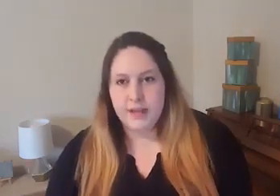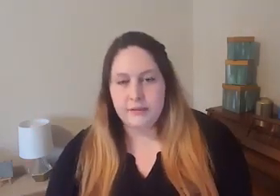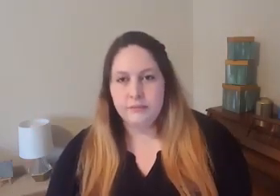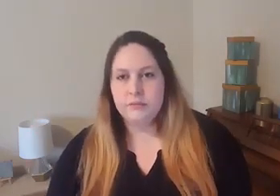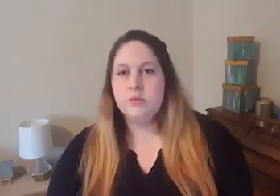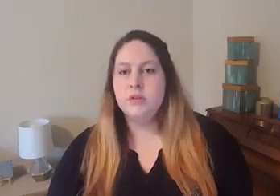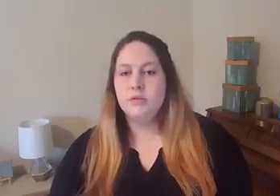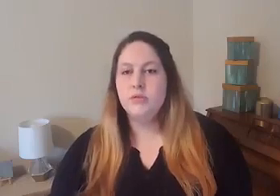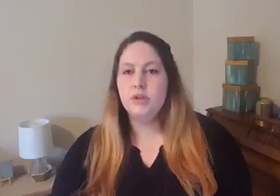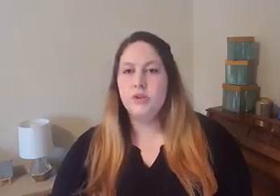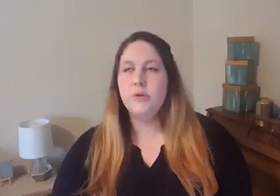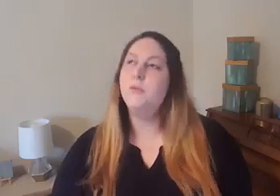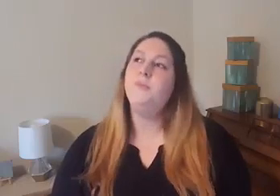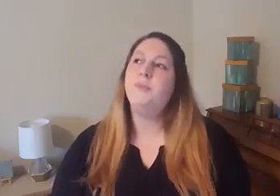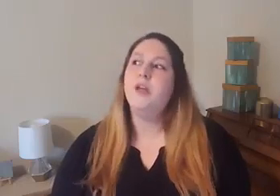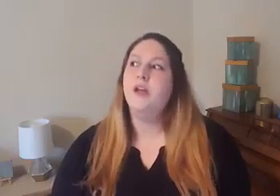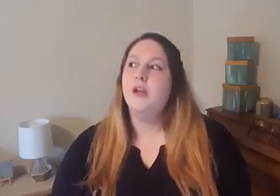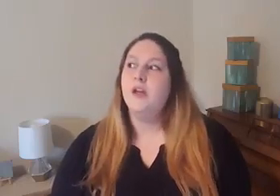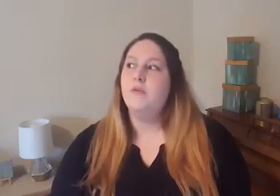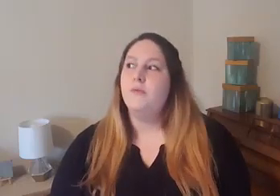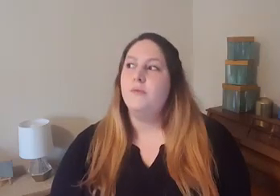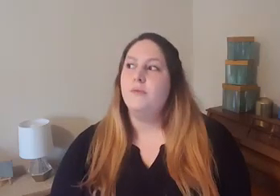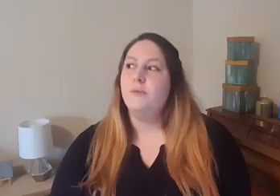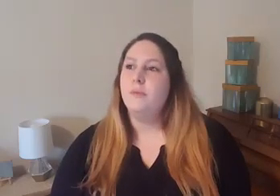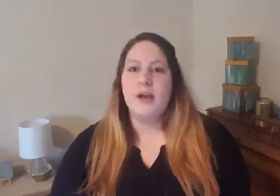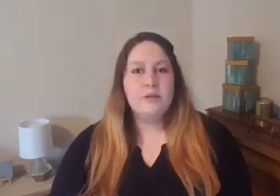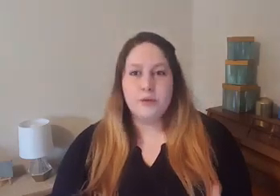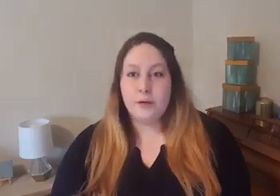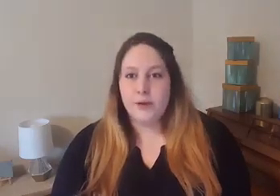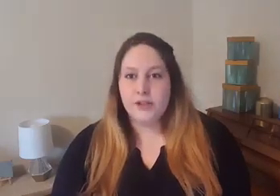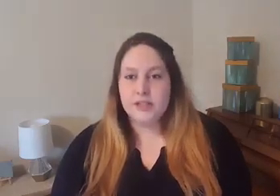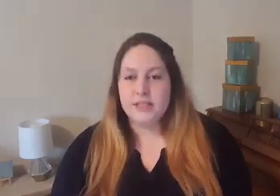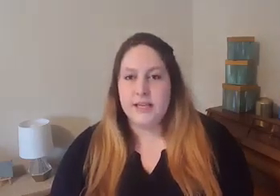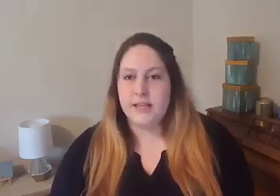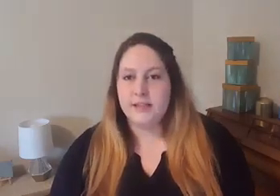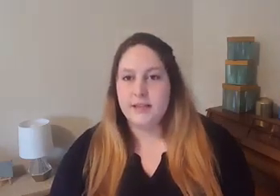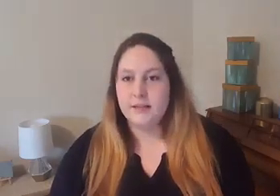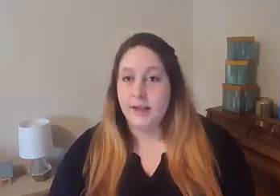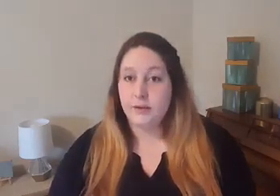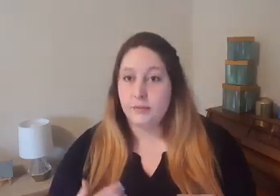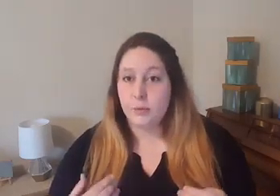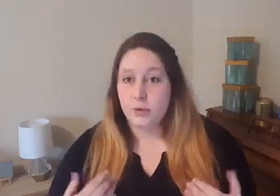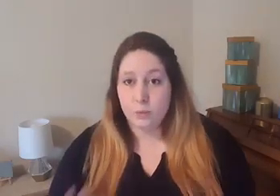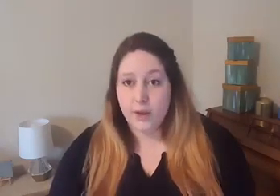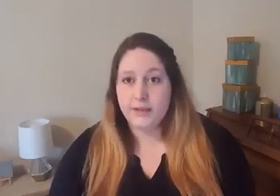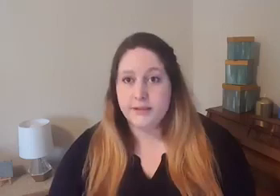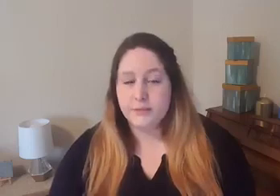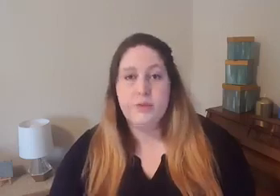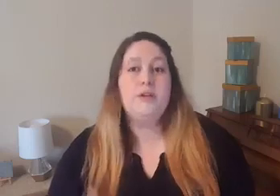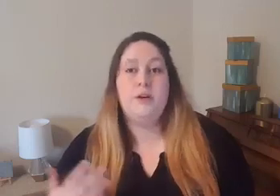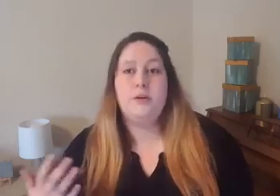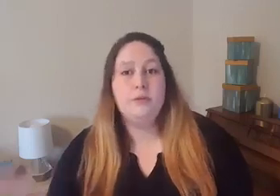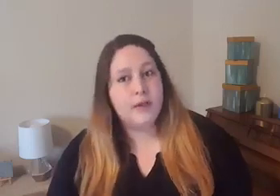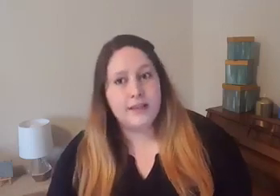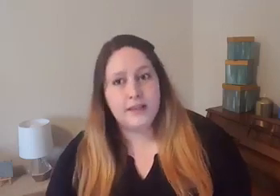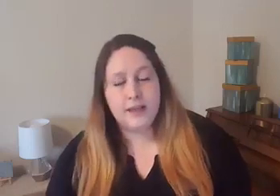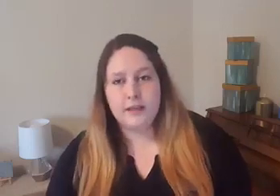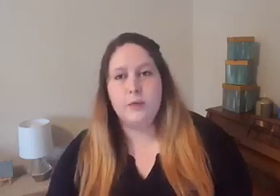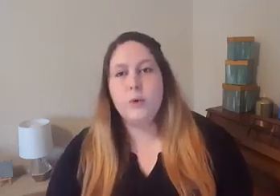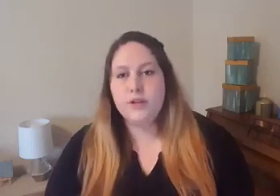name, you kind of rearrange the sentence. Like the word what would go at the end, like what is